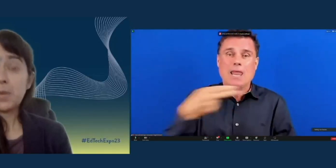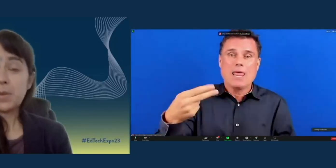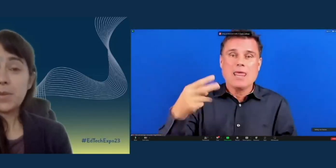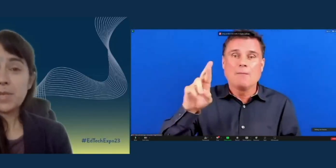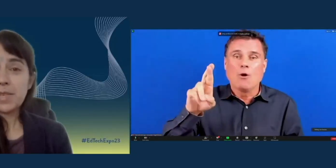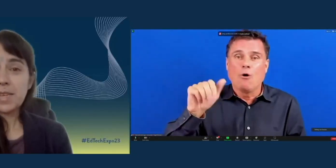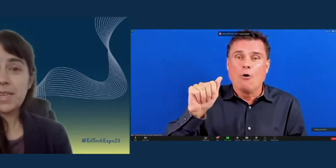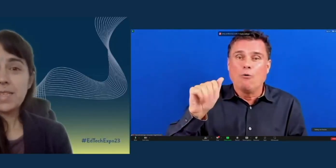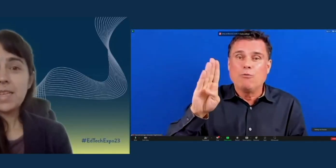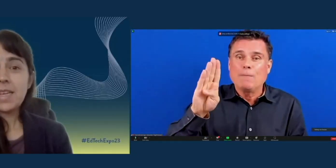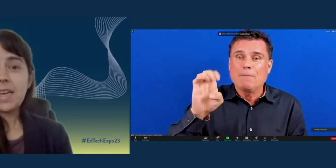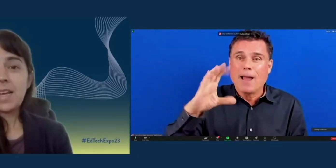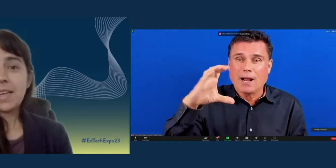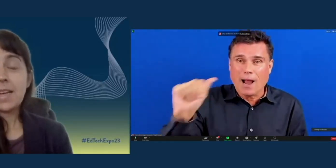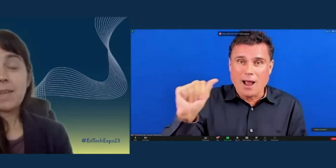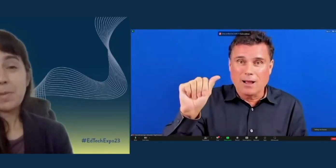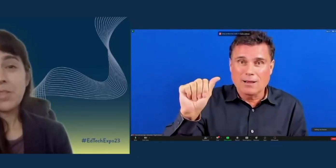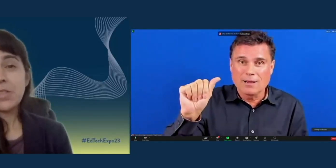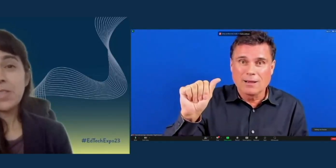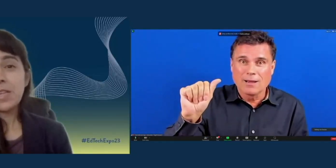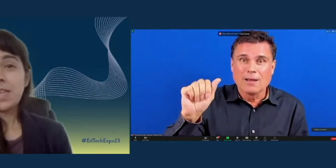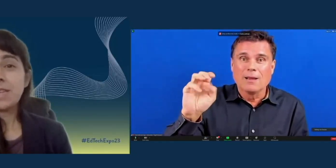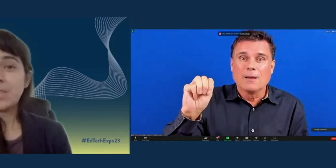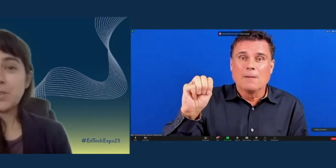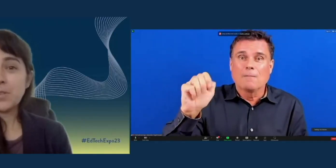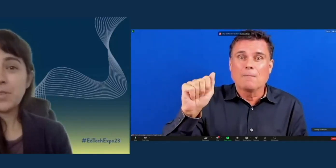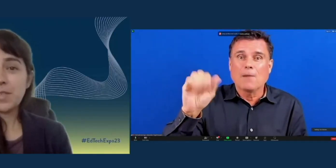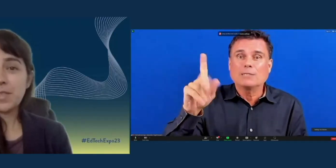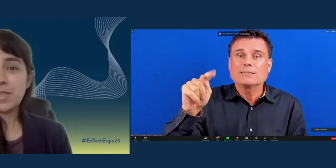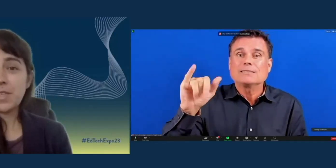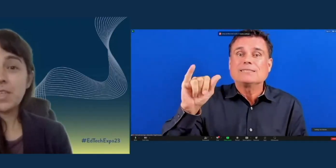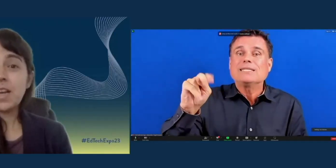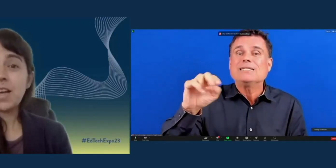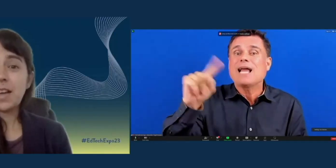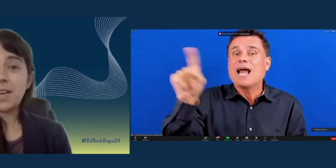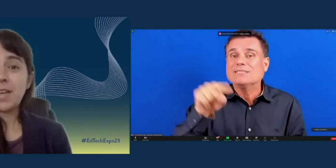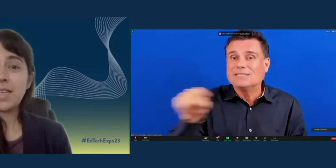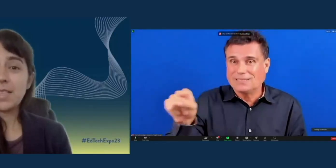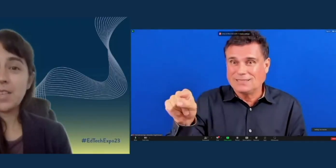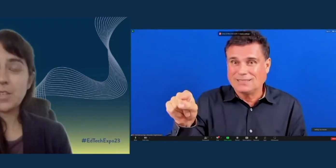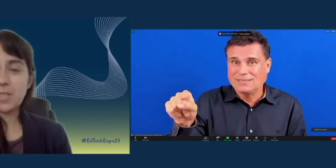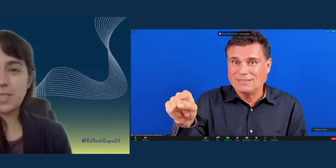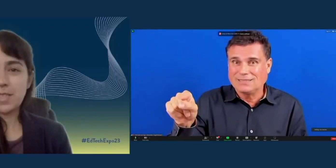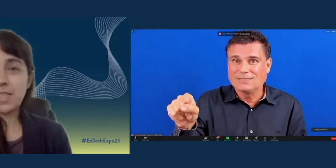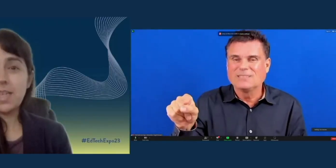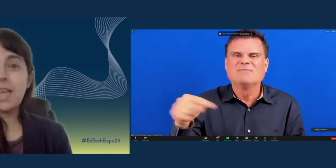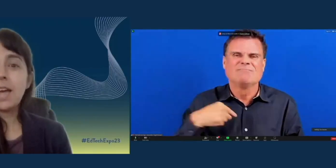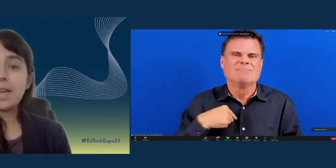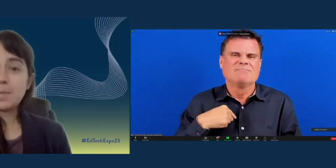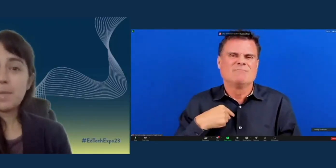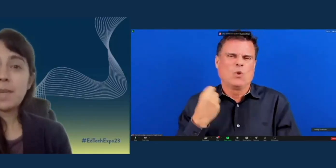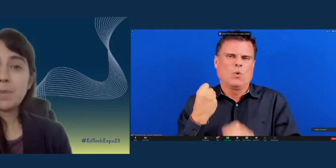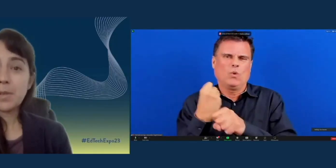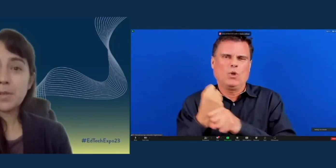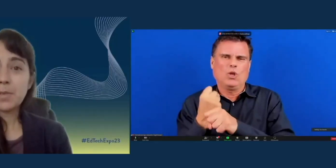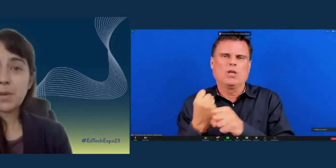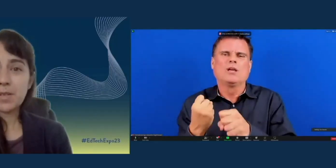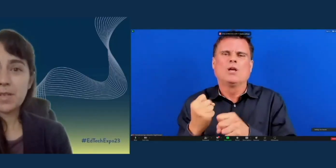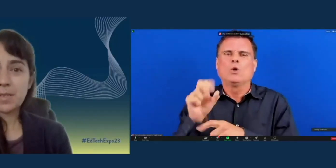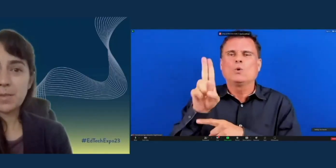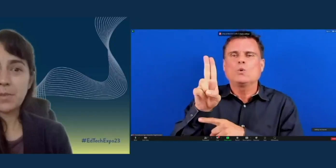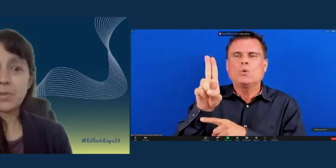with USAID, and have the pleasure today of introducing the session on how ACR GCD has made books